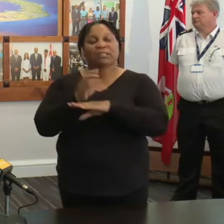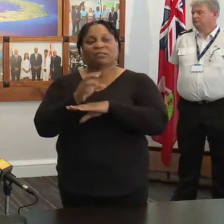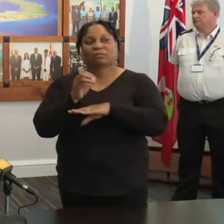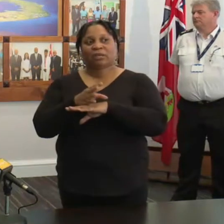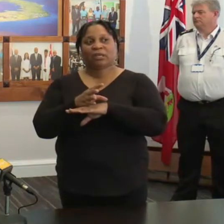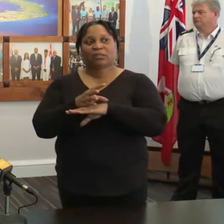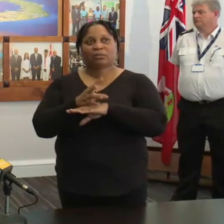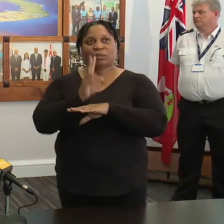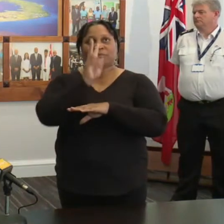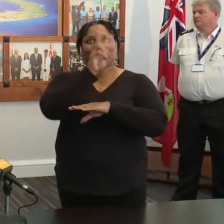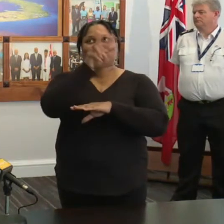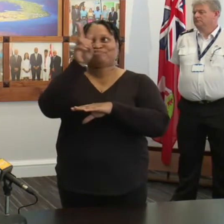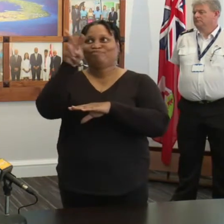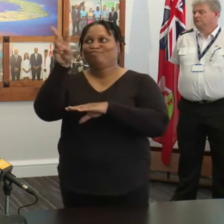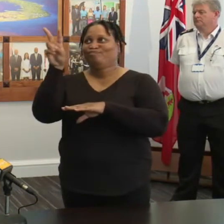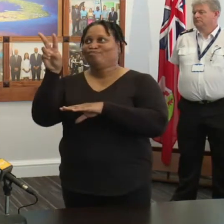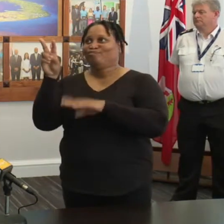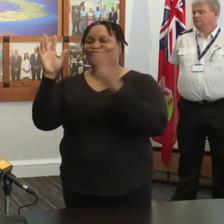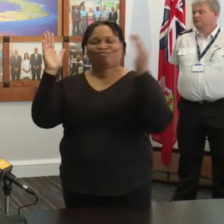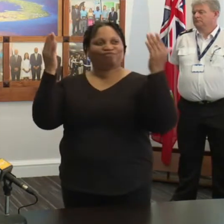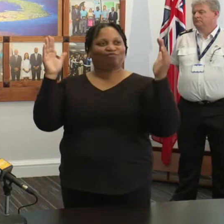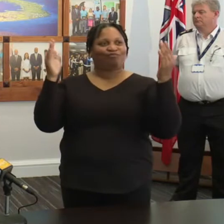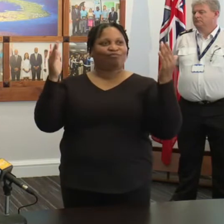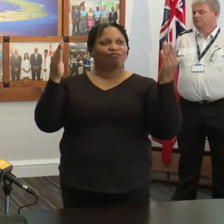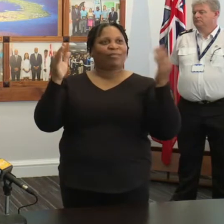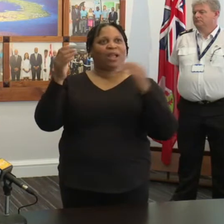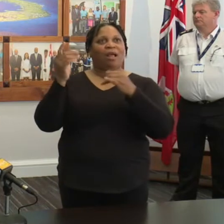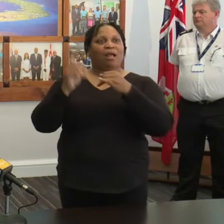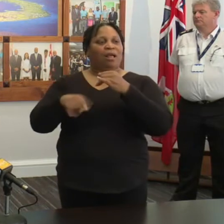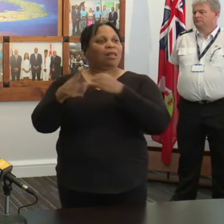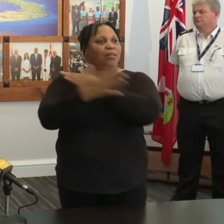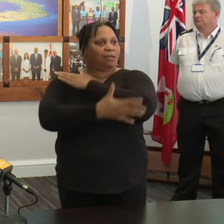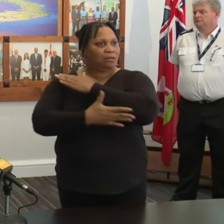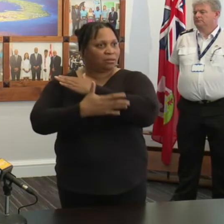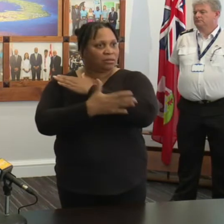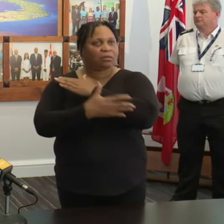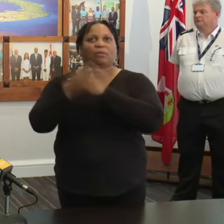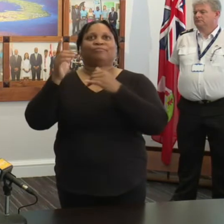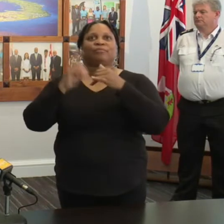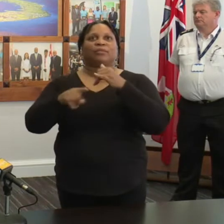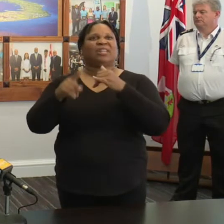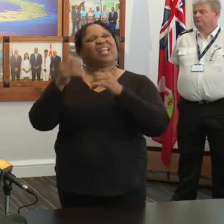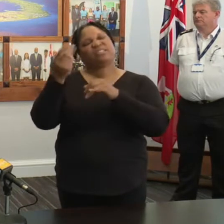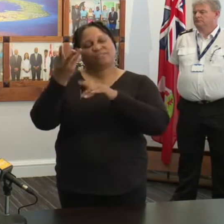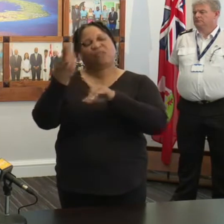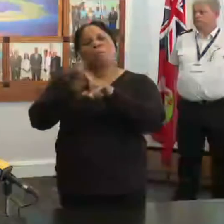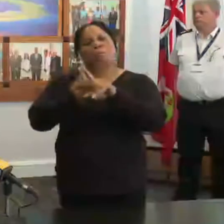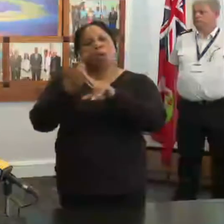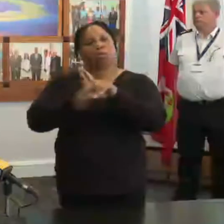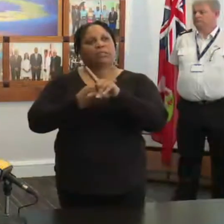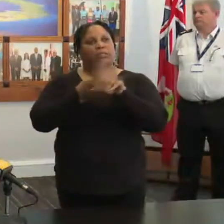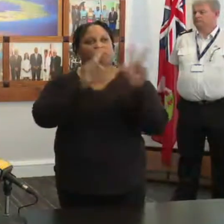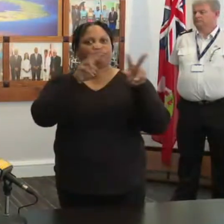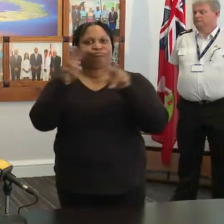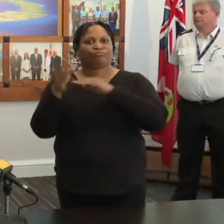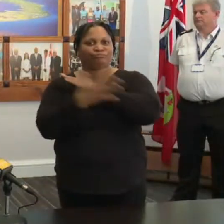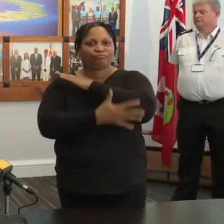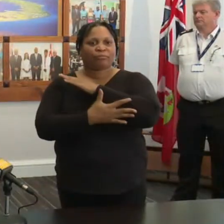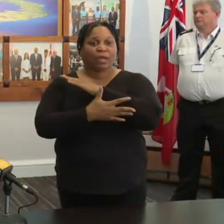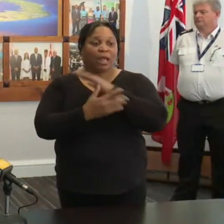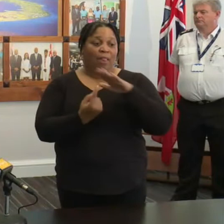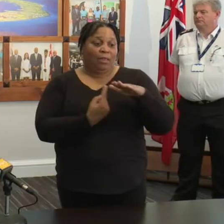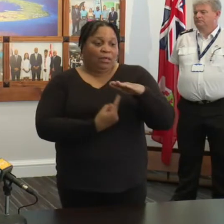we look to other countries' experience over the last few months, and it appears very clear that the